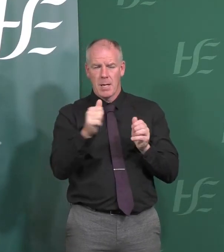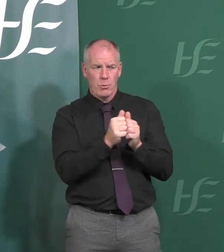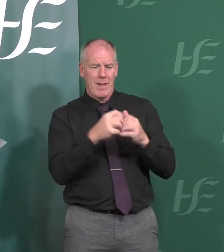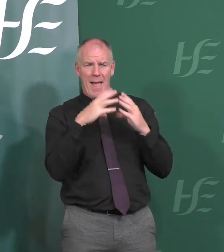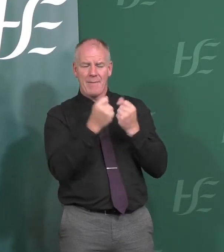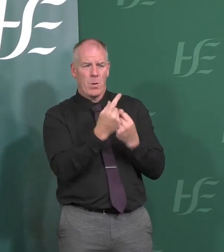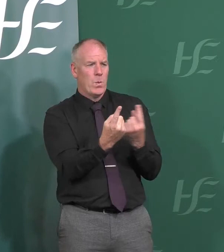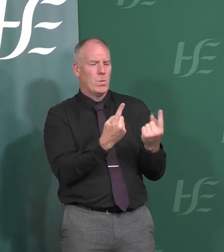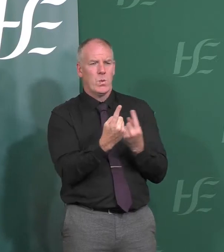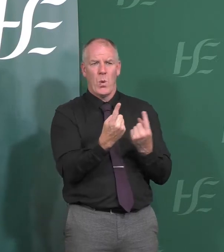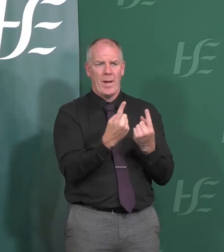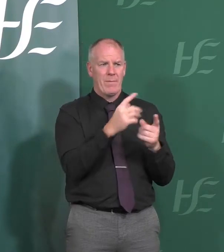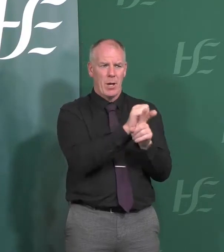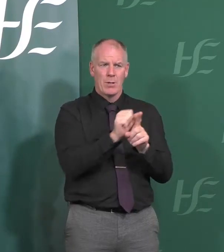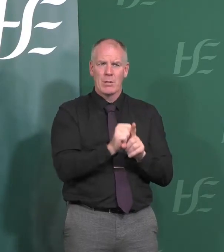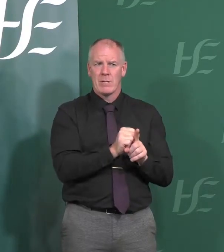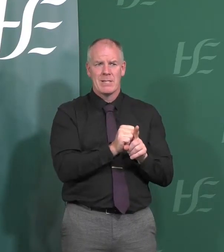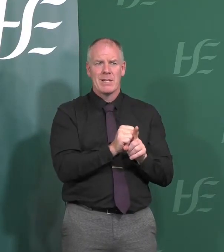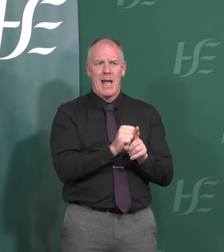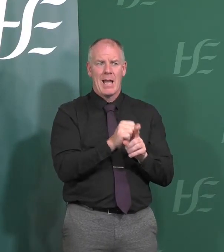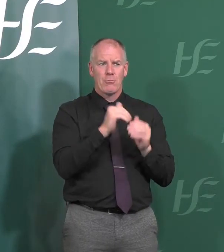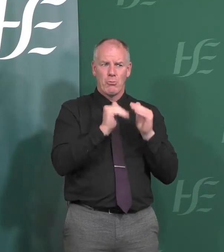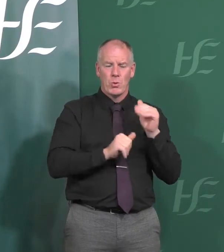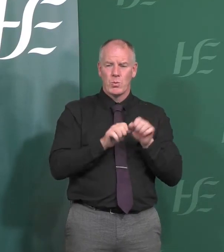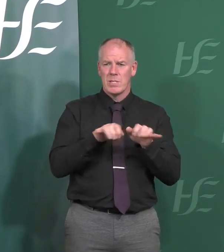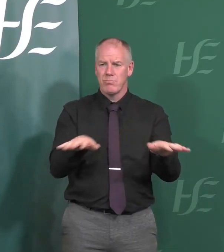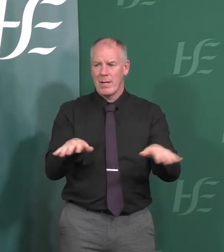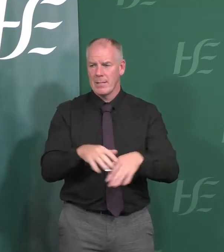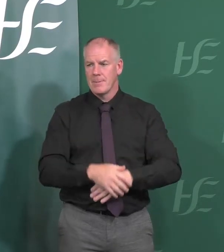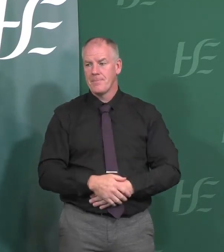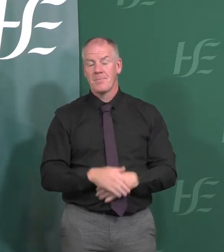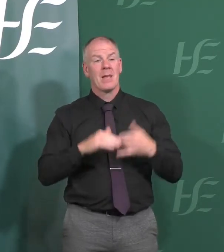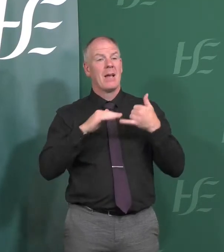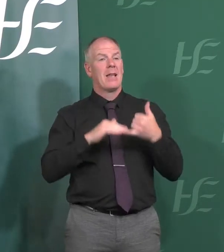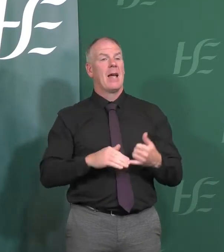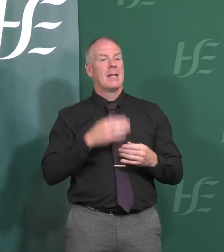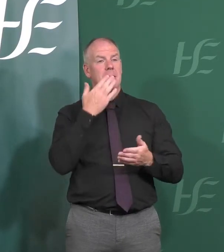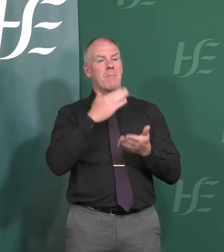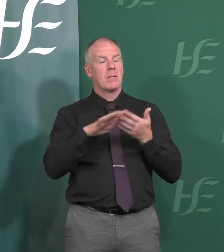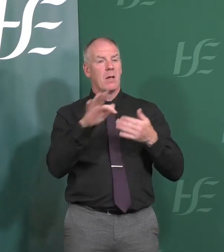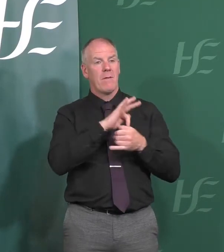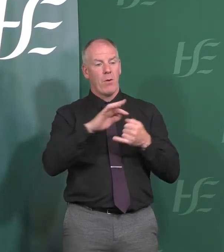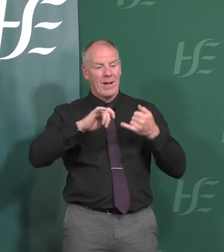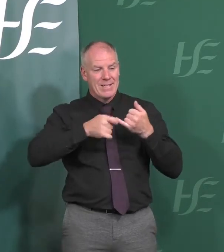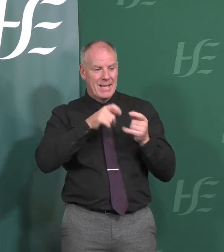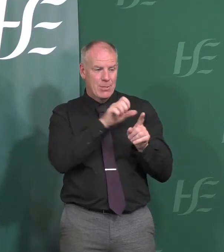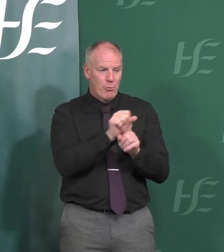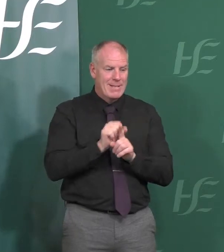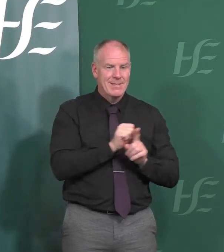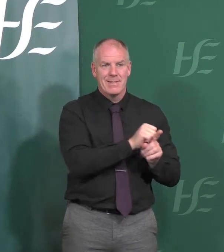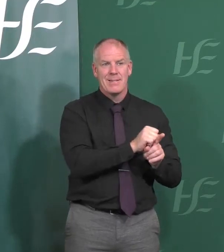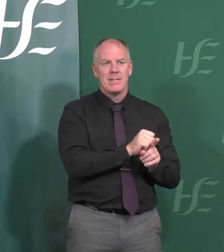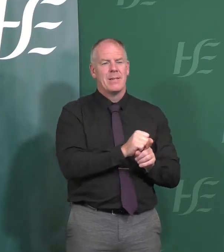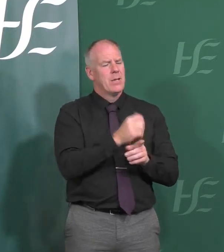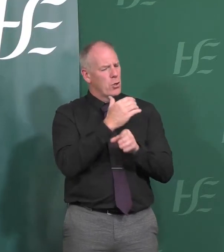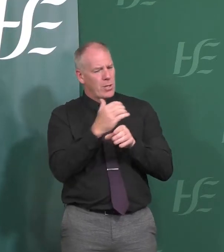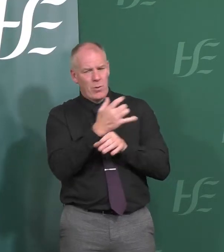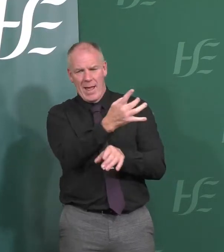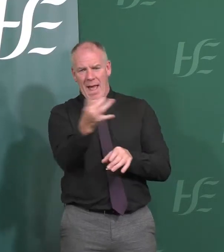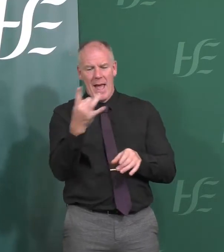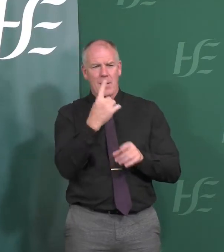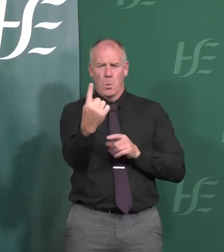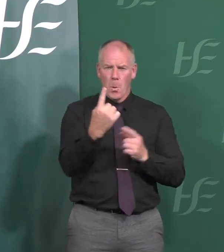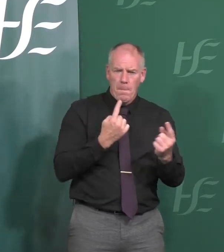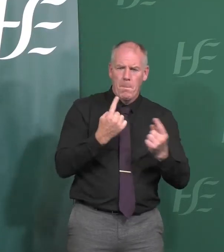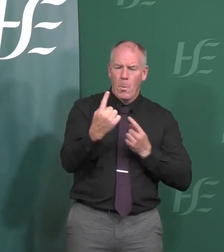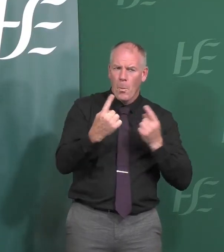and reducing the onward spread of the disease. As final messages for testing and tracing, we continue to ask people to come